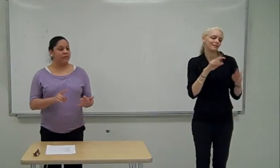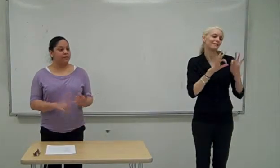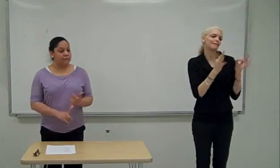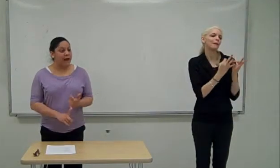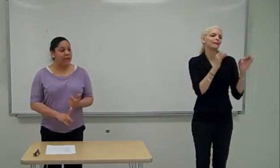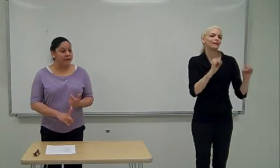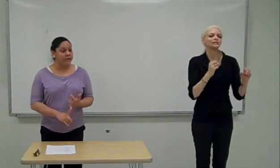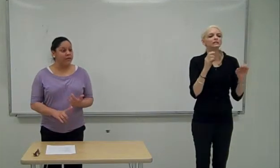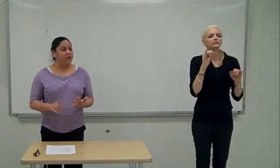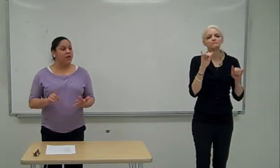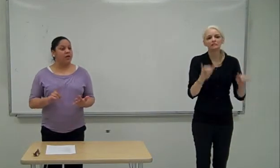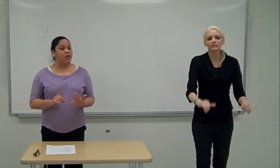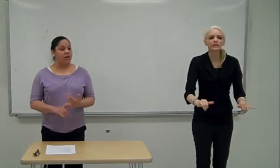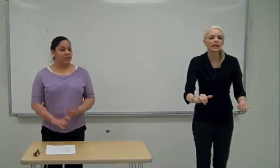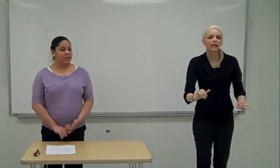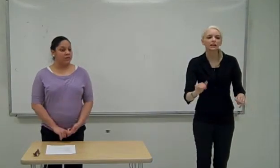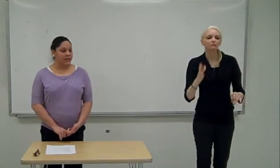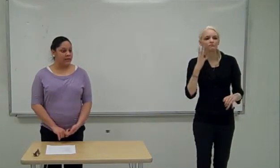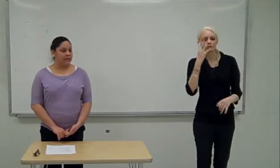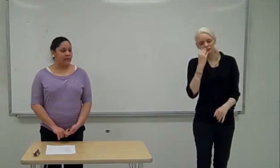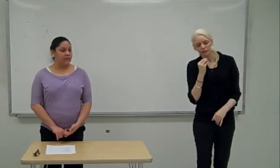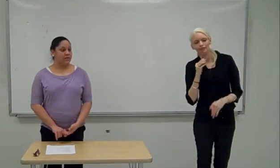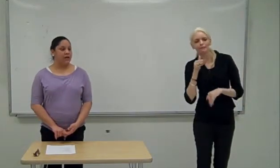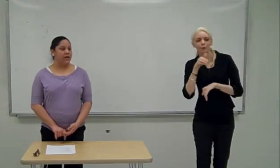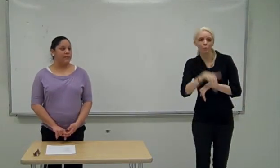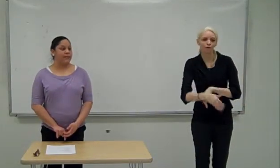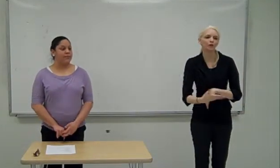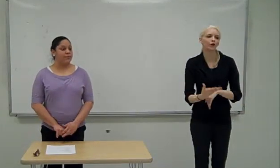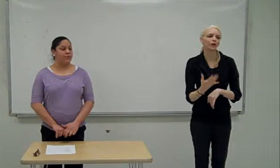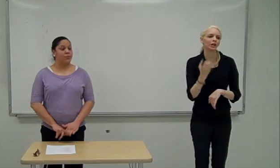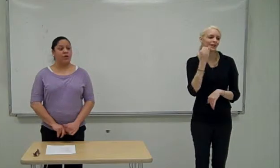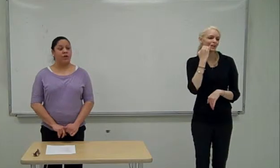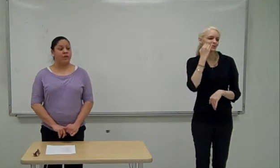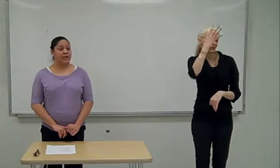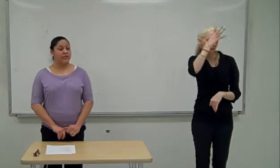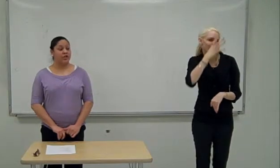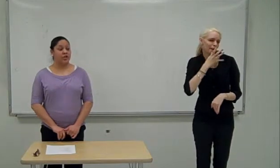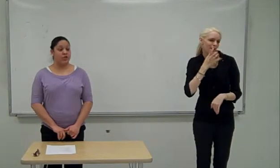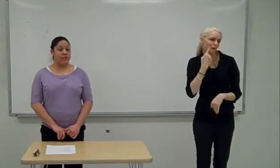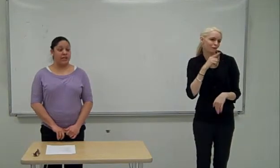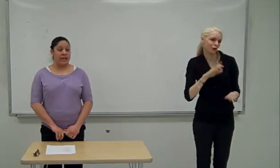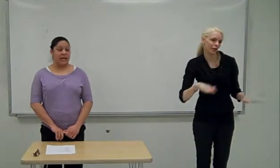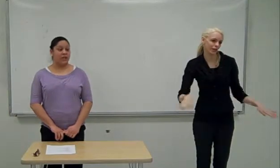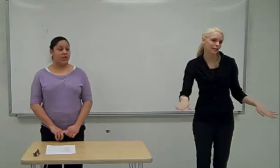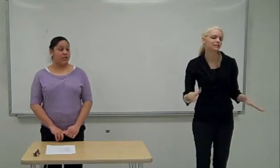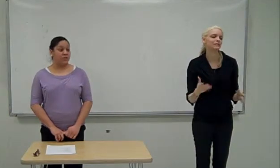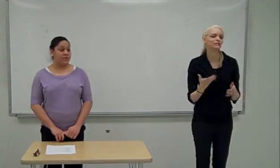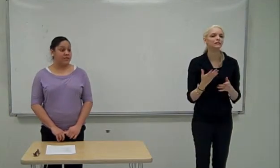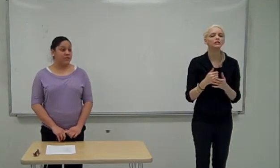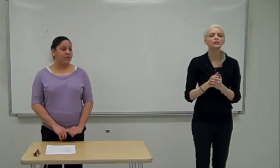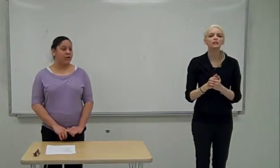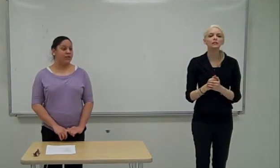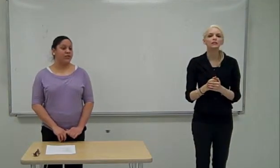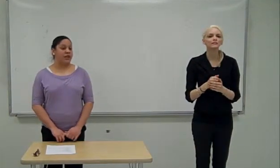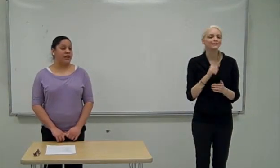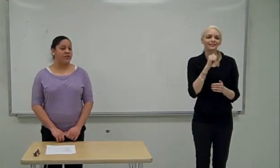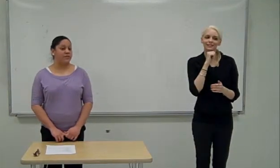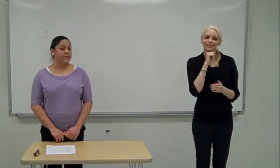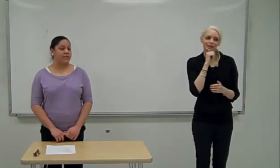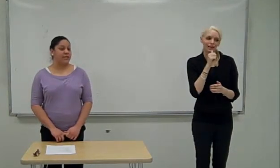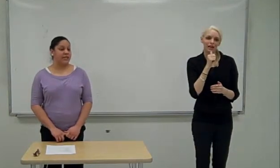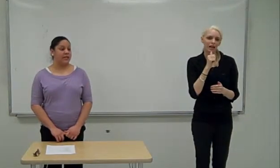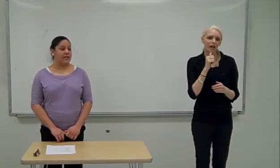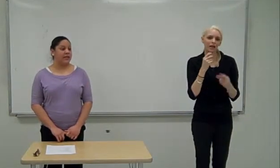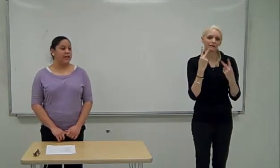a parent or loved one. We don't allow children in any of the units who are under the age